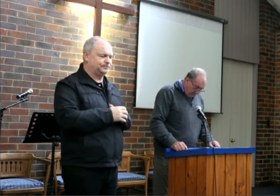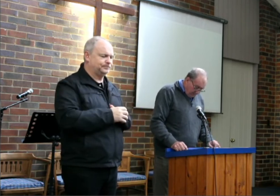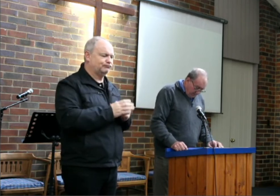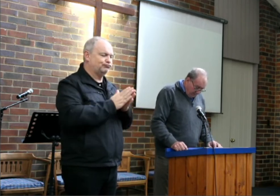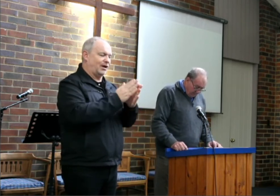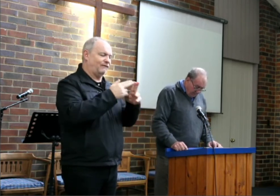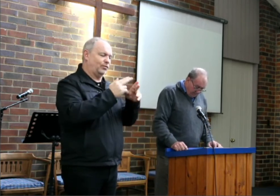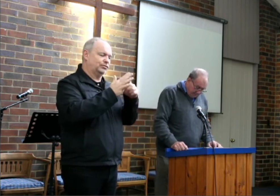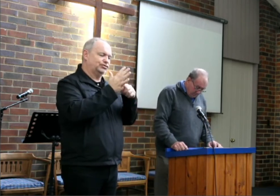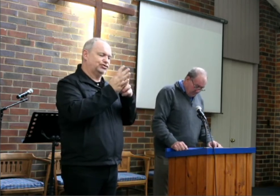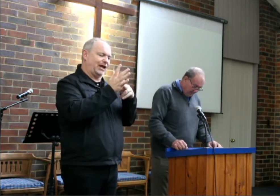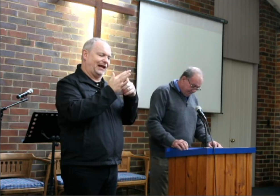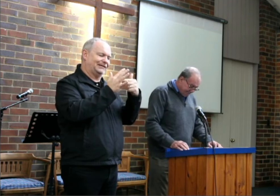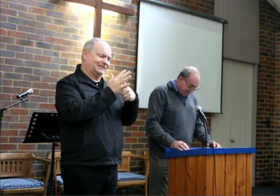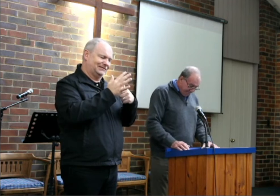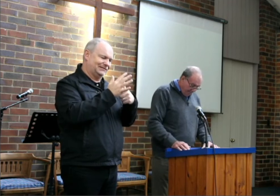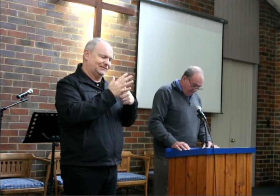Janet and her mother,